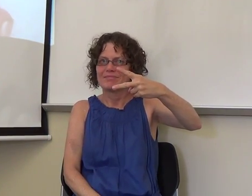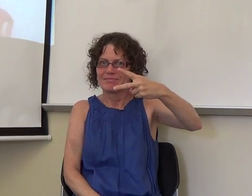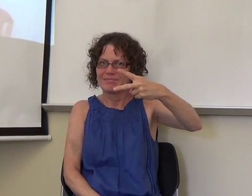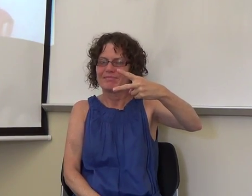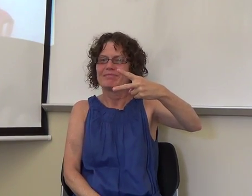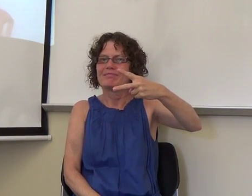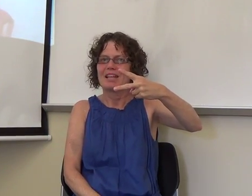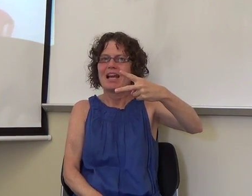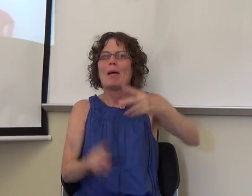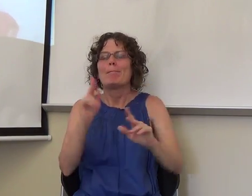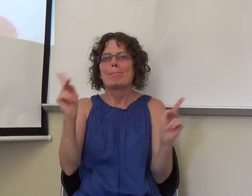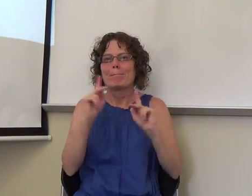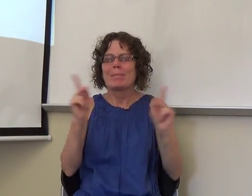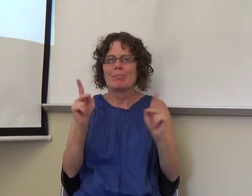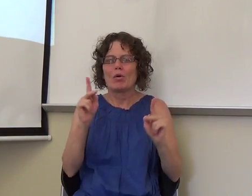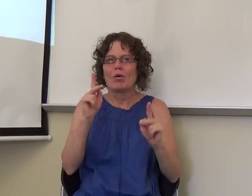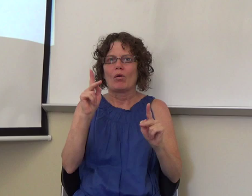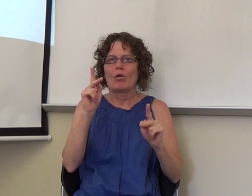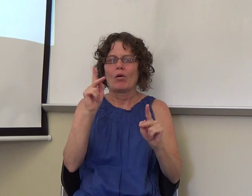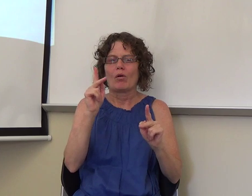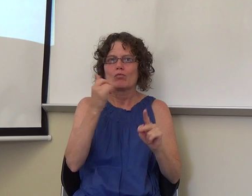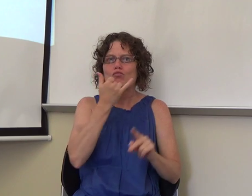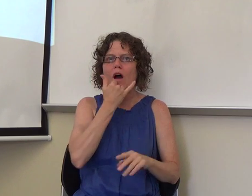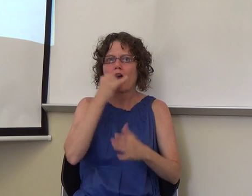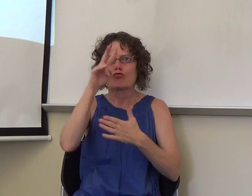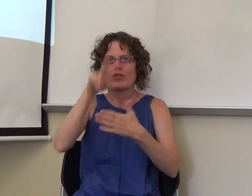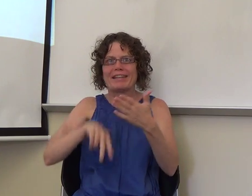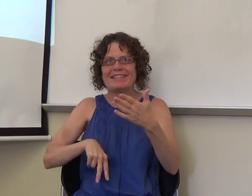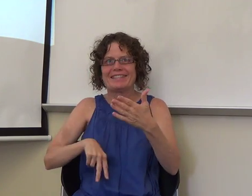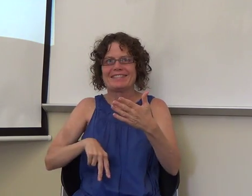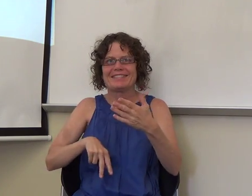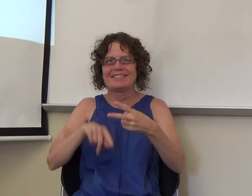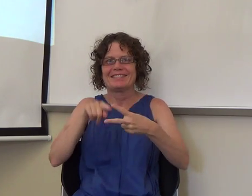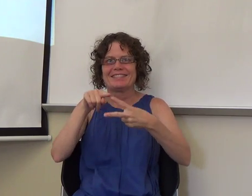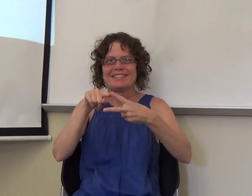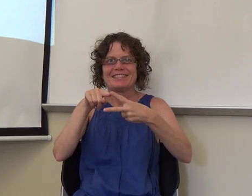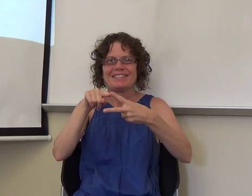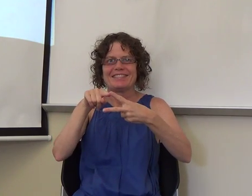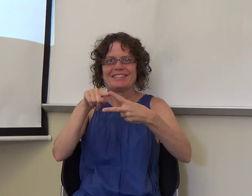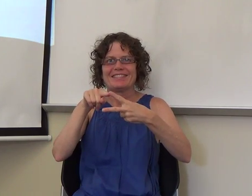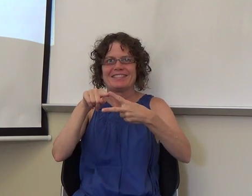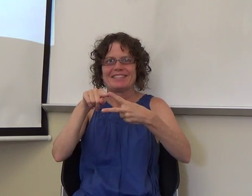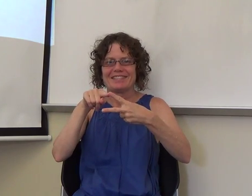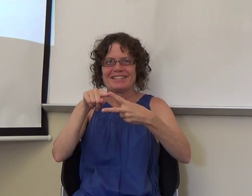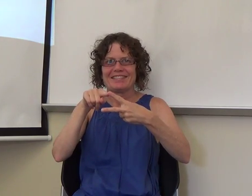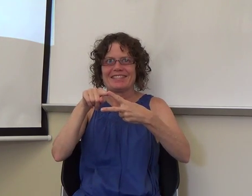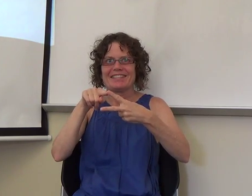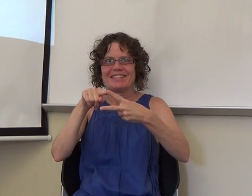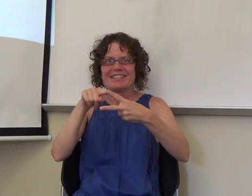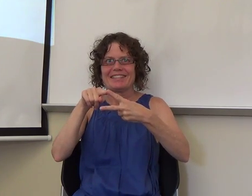were reading was this word. Dispose. Those people have what's called a